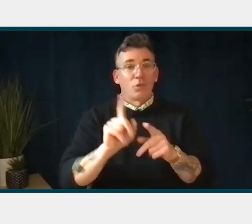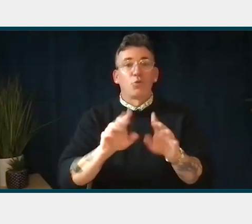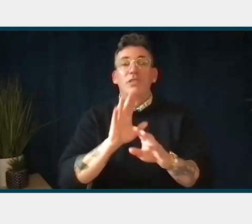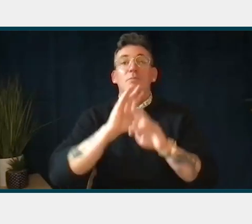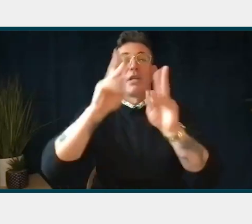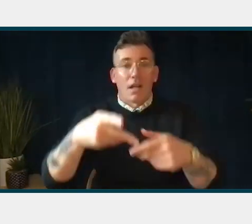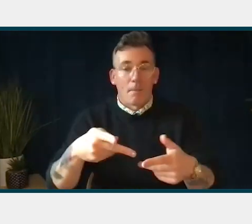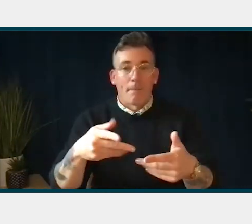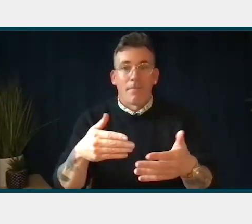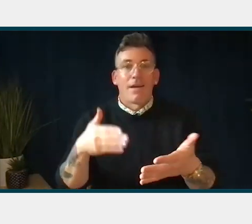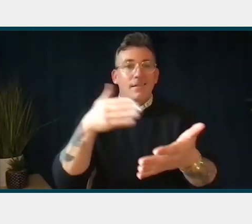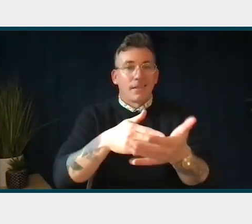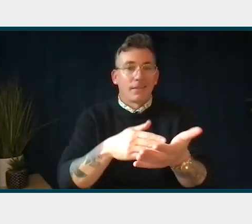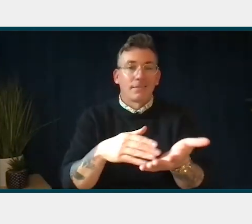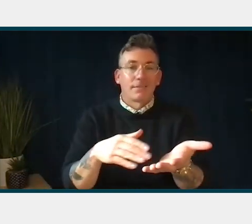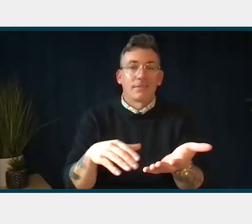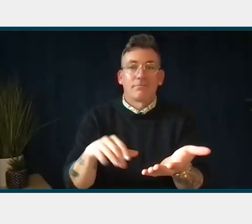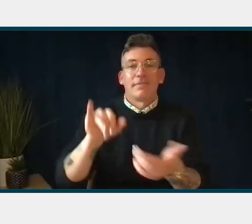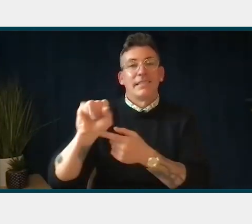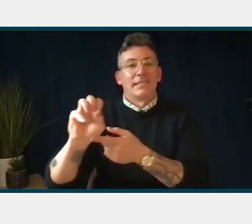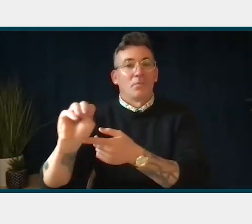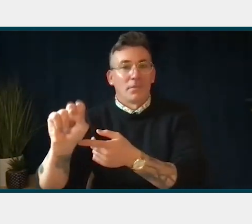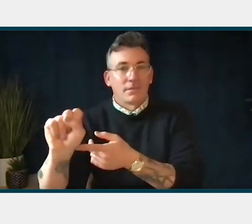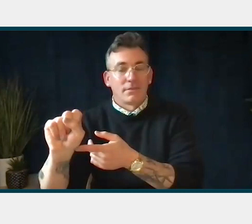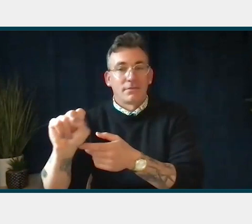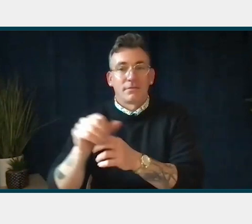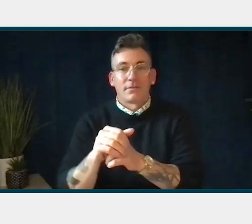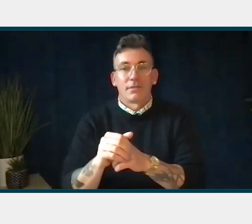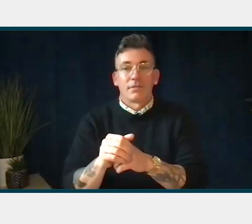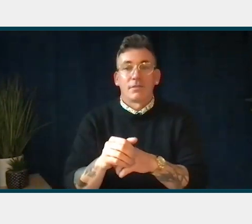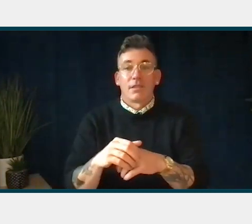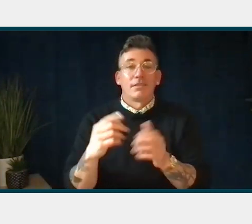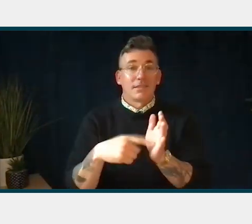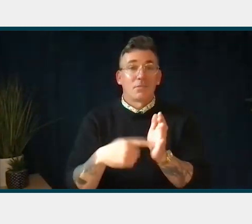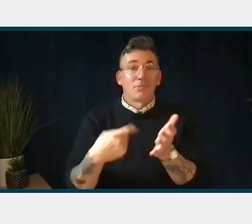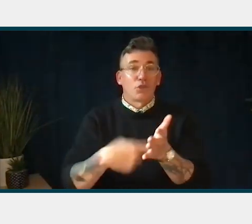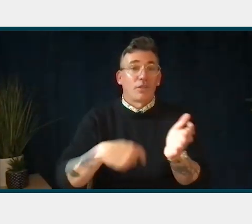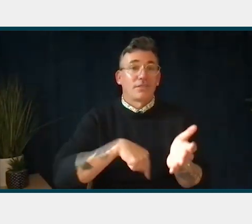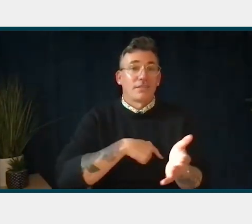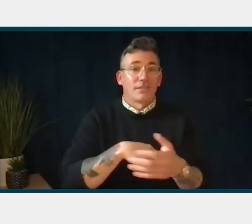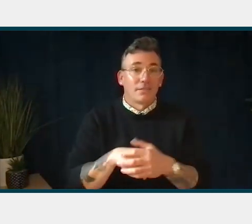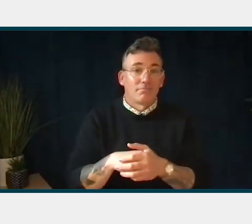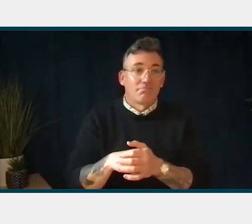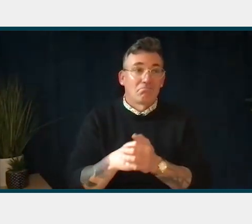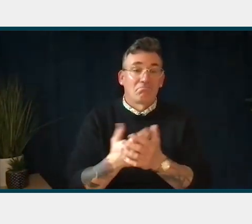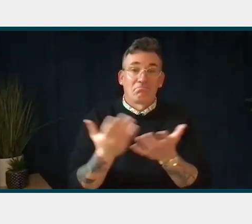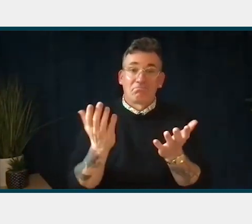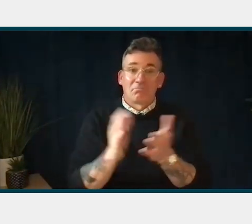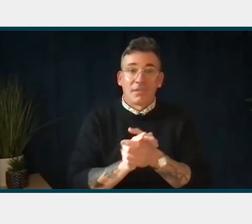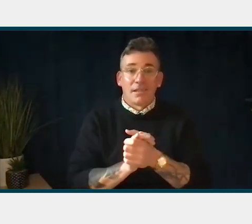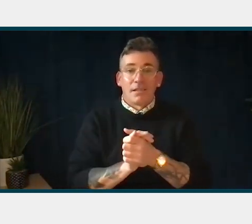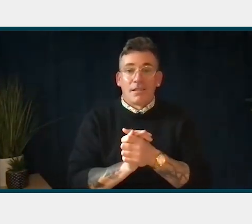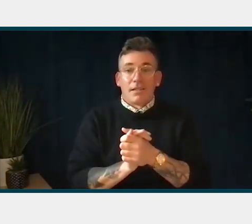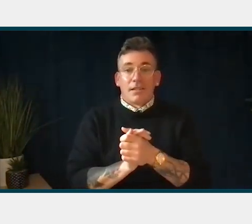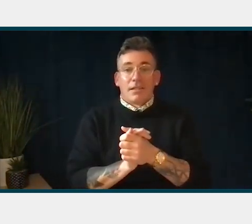And what we do as privileged people is we need to speak up against the isms. And sometimes it